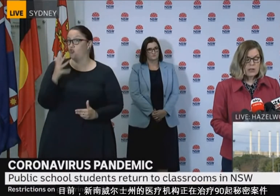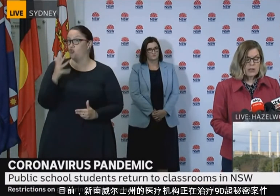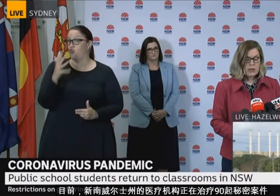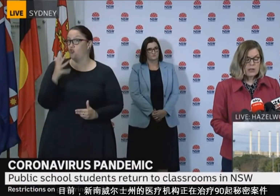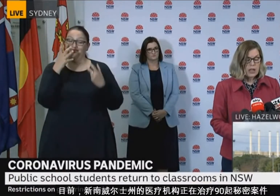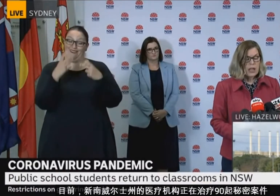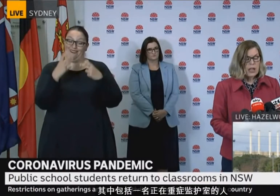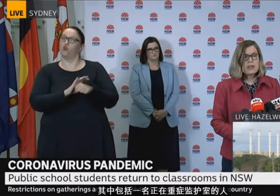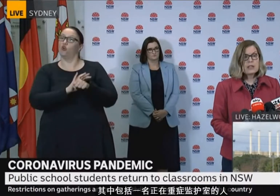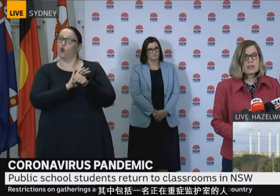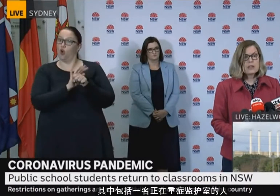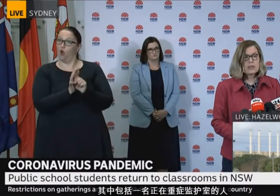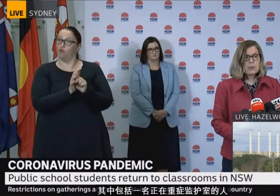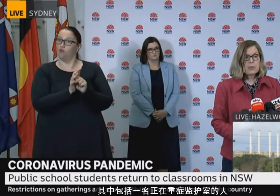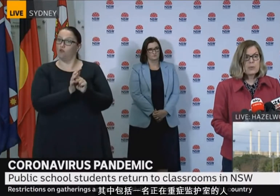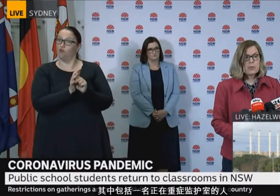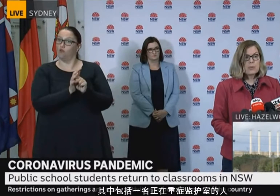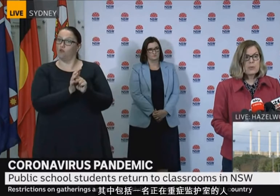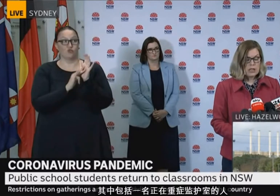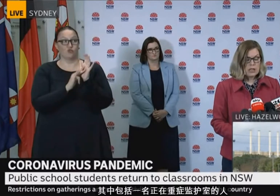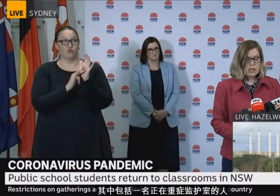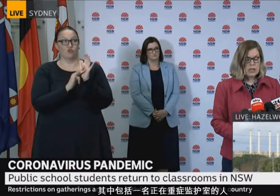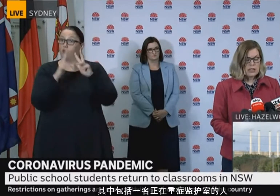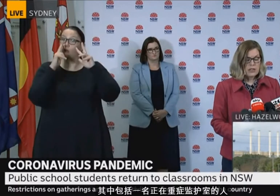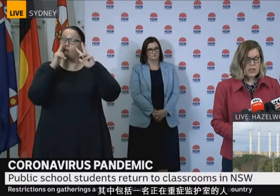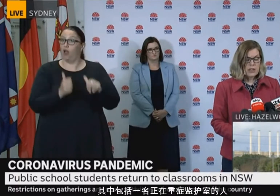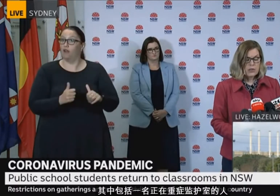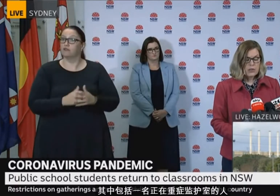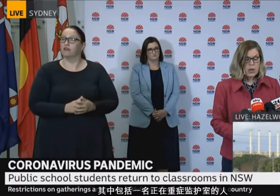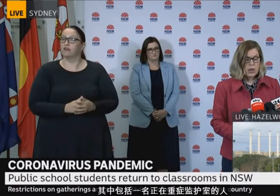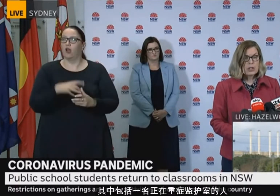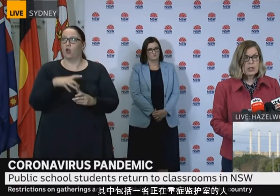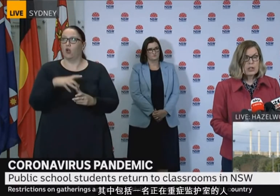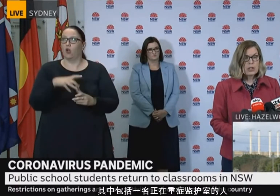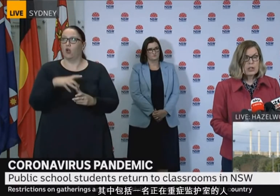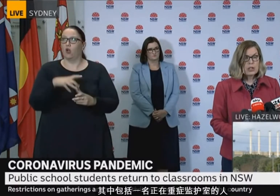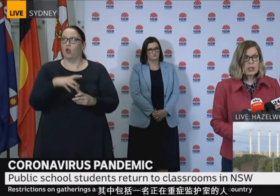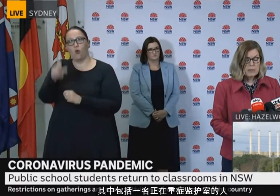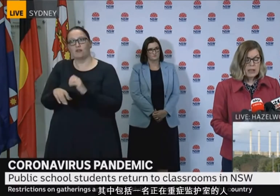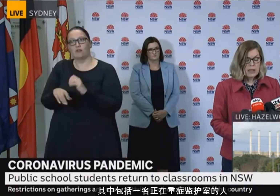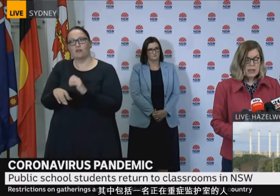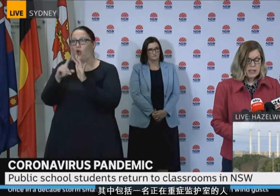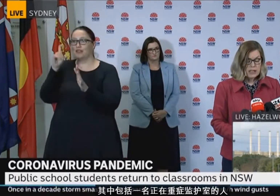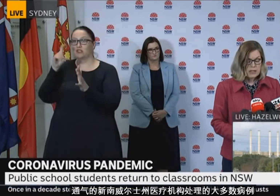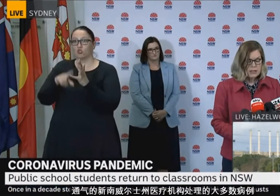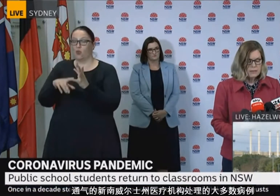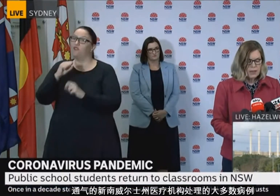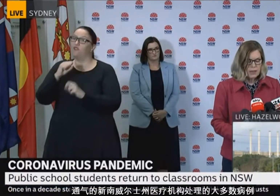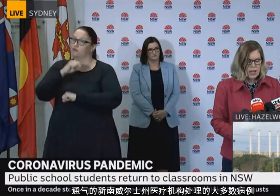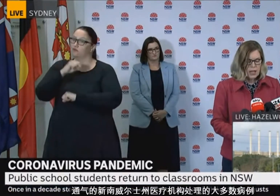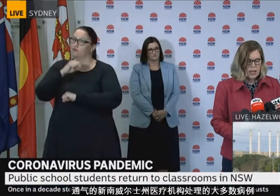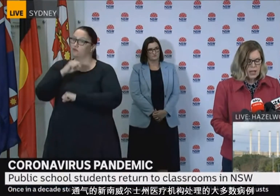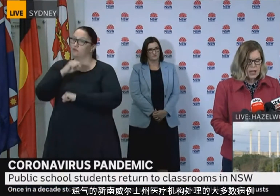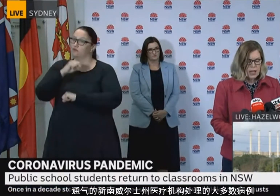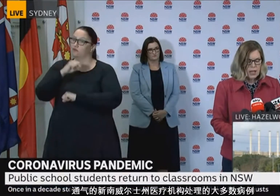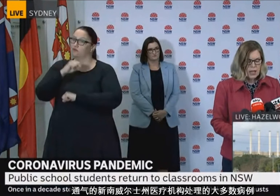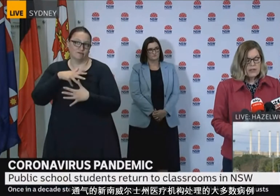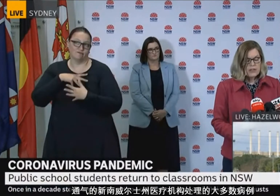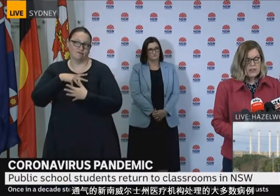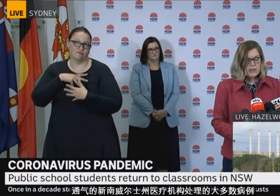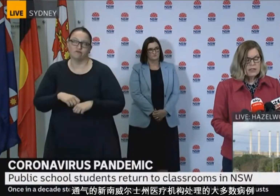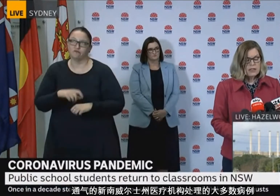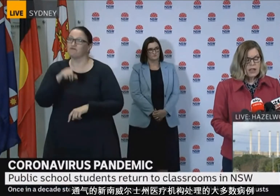being treated by New South Wales Health, and this includes 1 person in intensive care unit whom is being